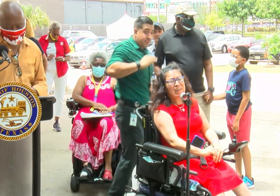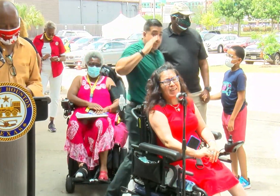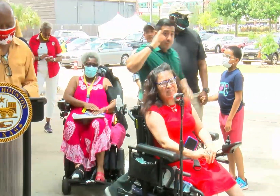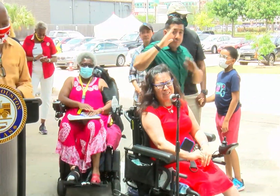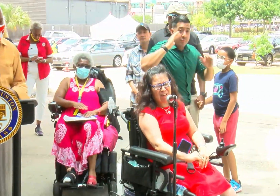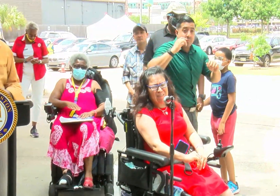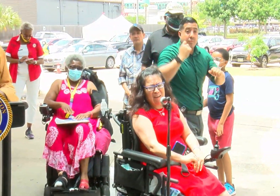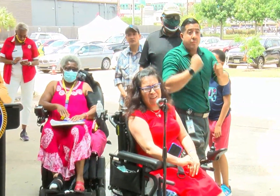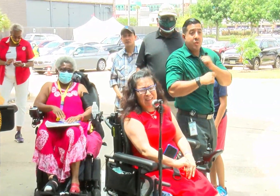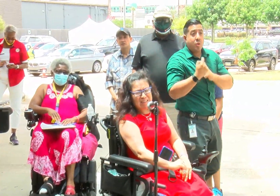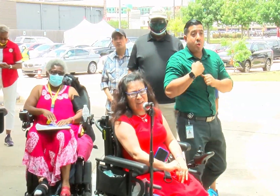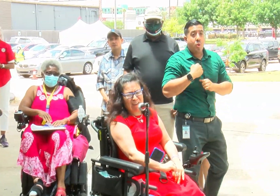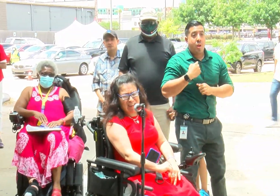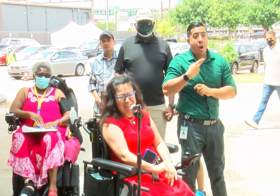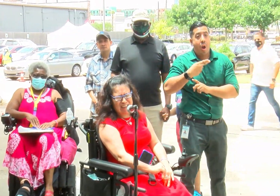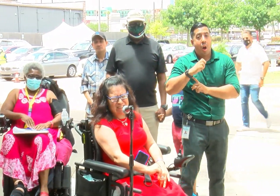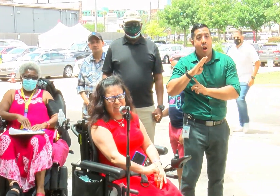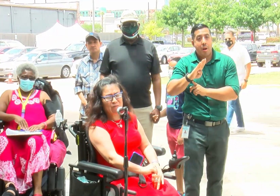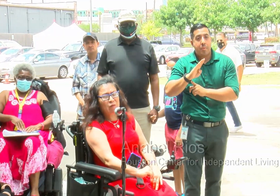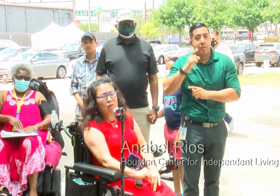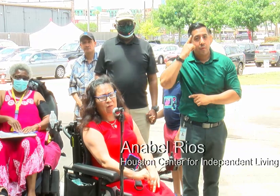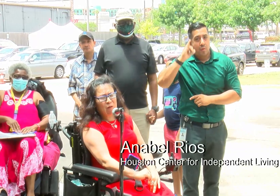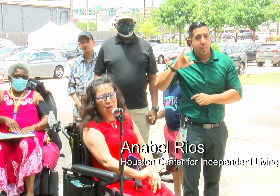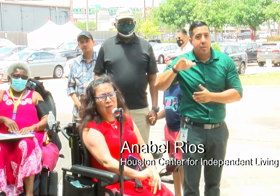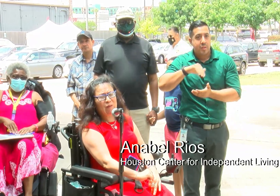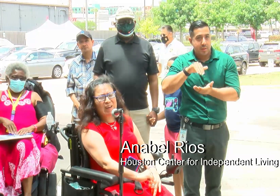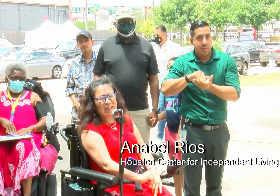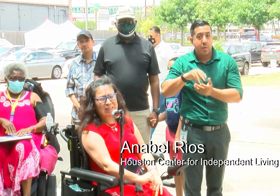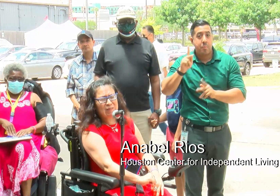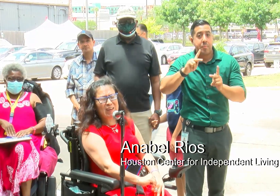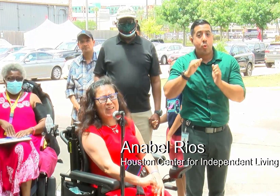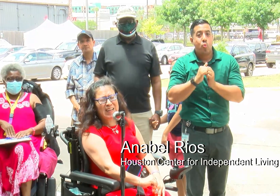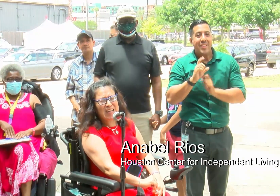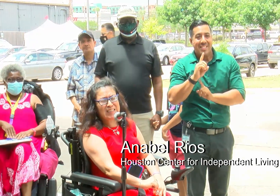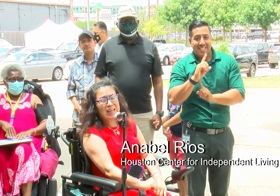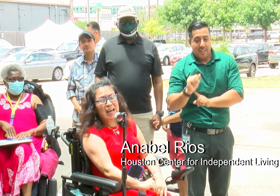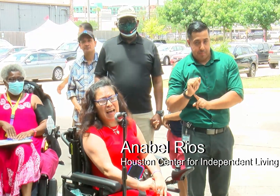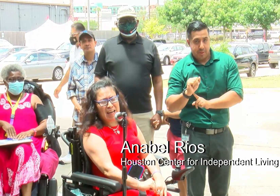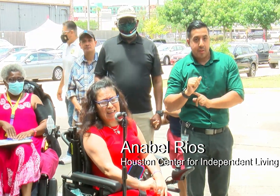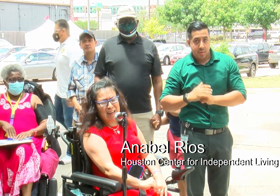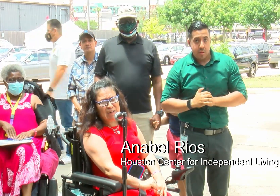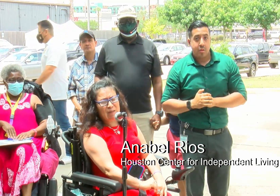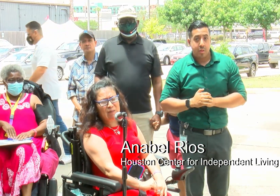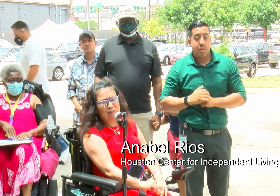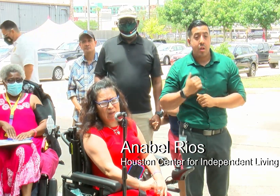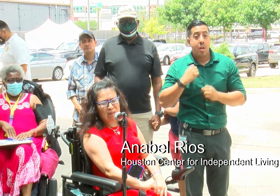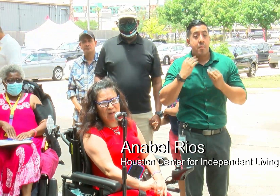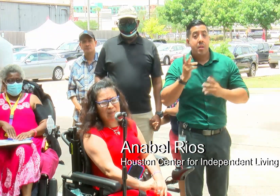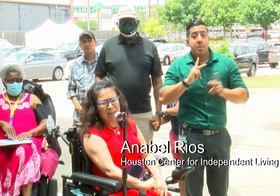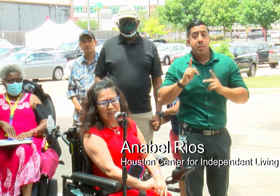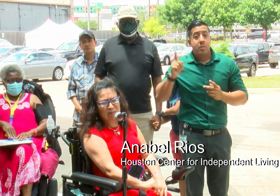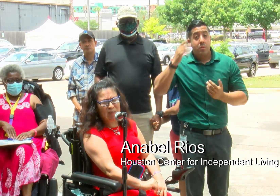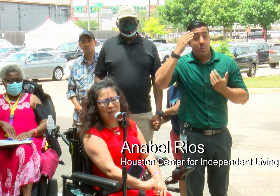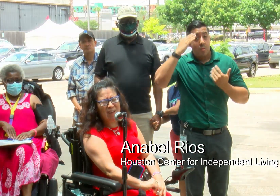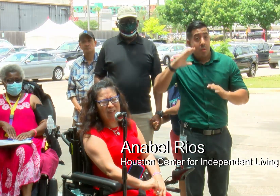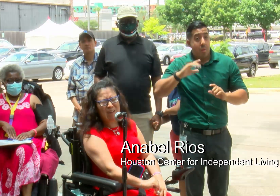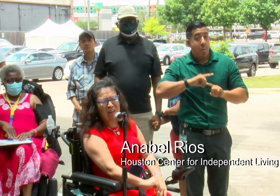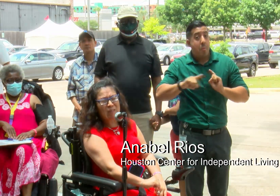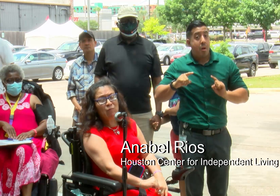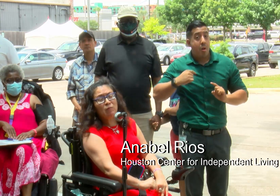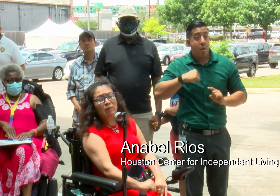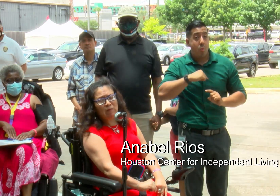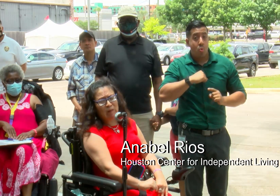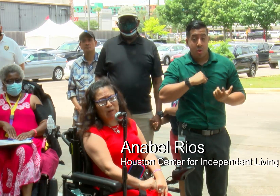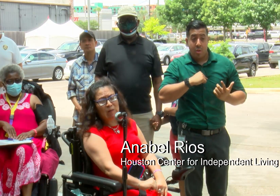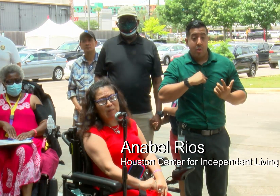self-help, self-advocacy organization for people with disabilities, and a lot of people don't know this. We've been